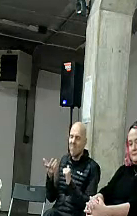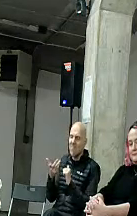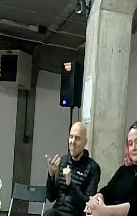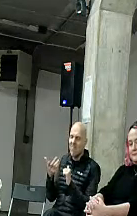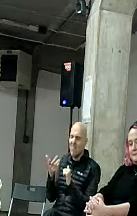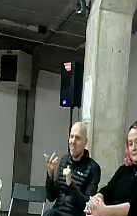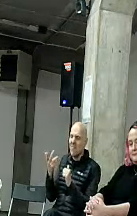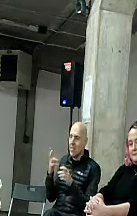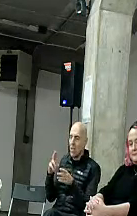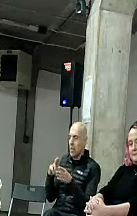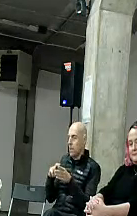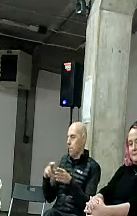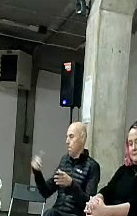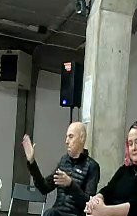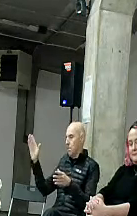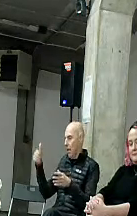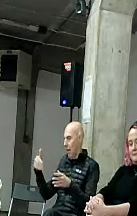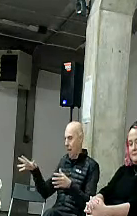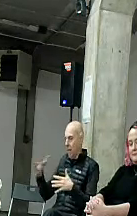in distress.